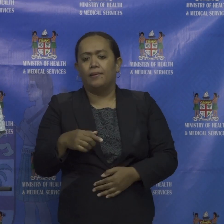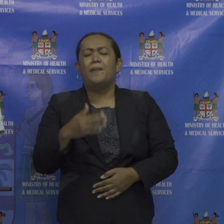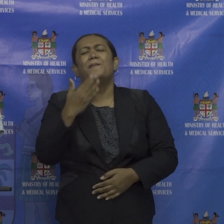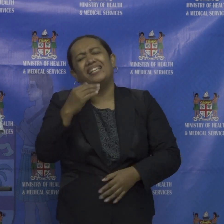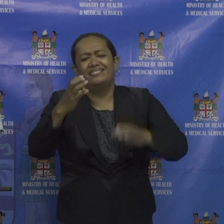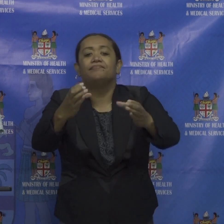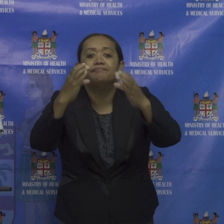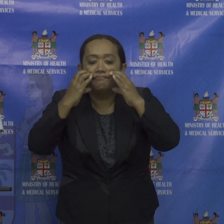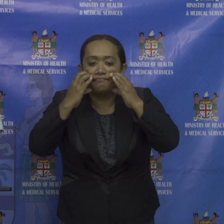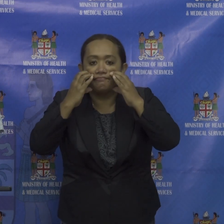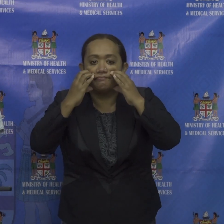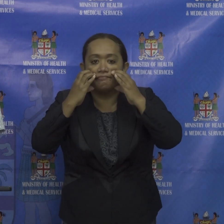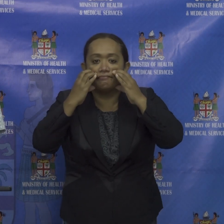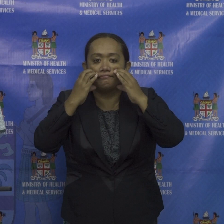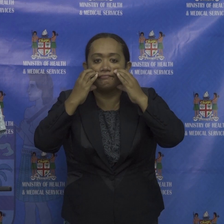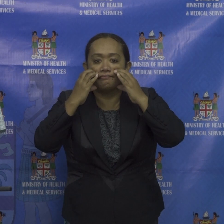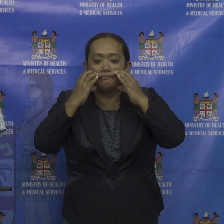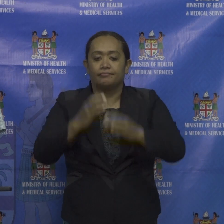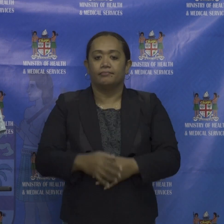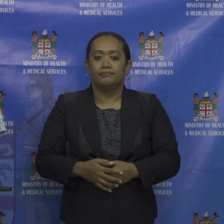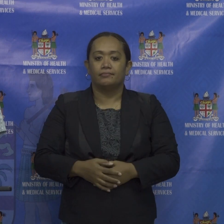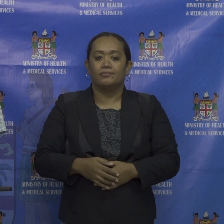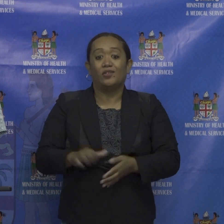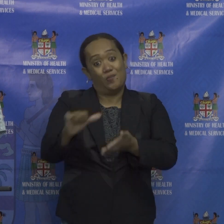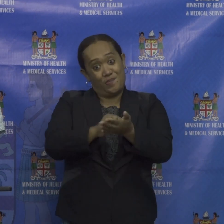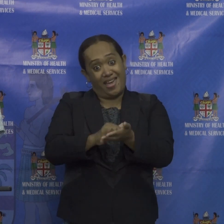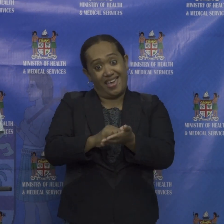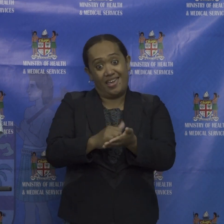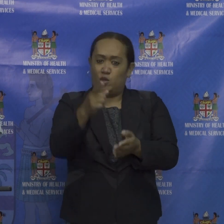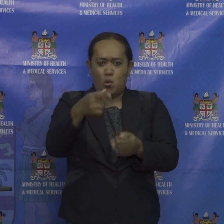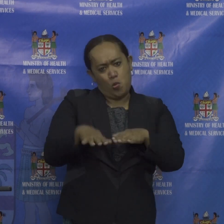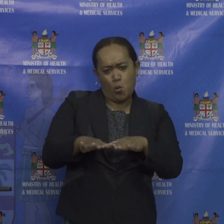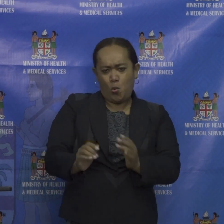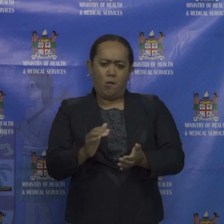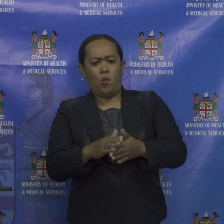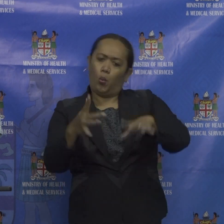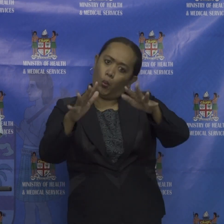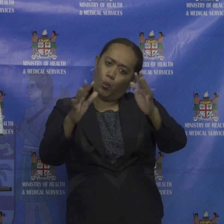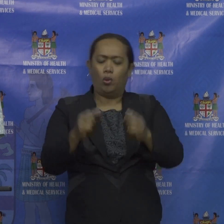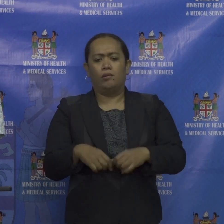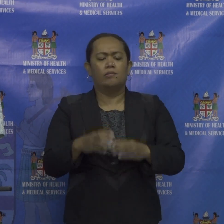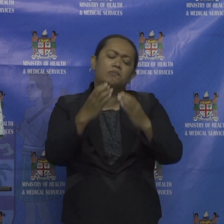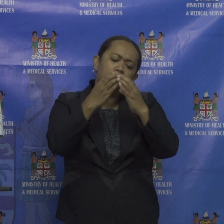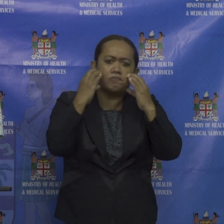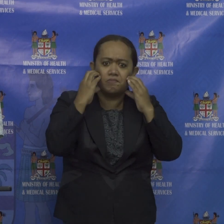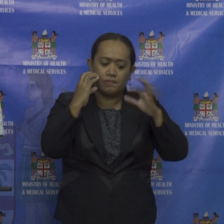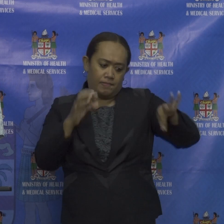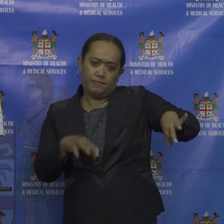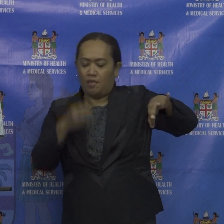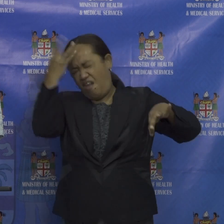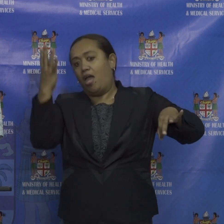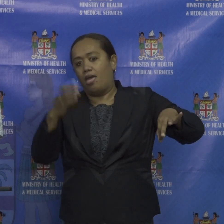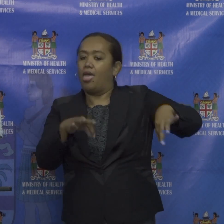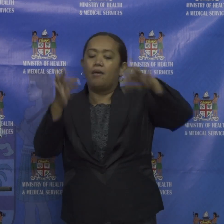please wear the mask that you've bought, that you've designed, that you've created yourself. Don't forget it. Take it along with